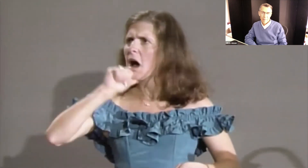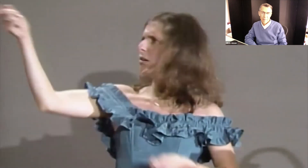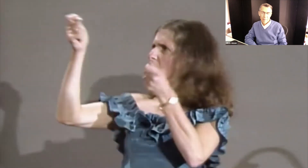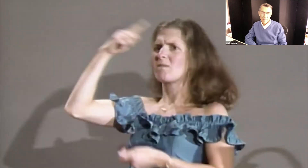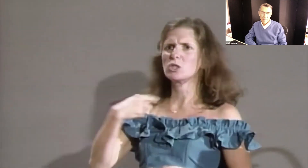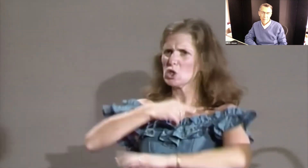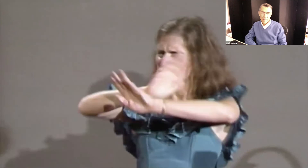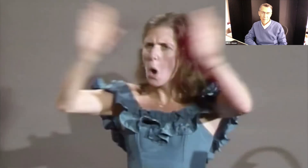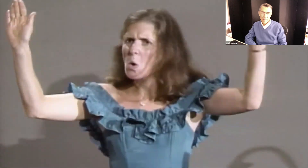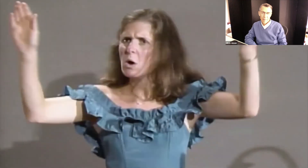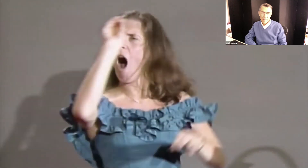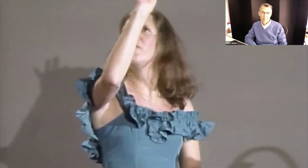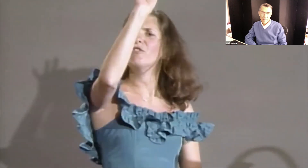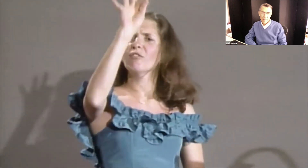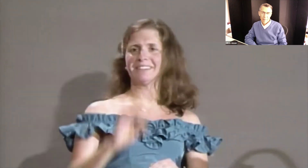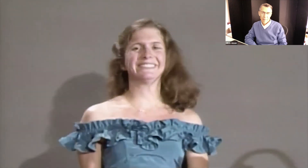not run for us. No, it's of.